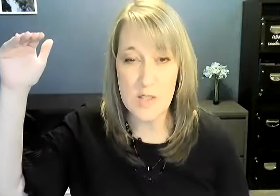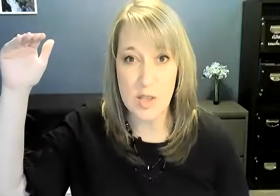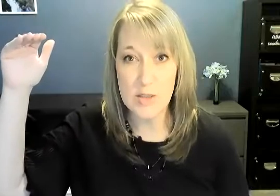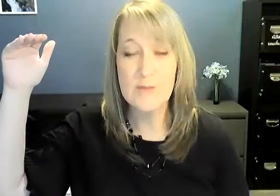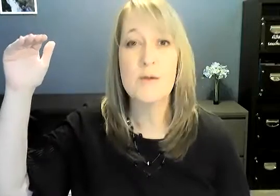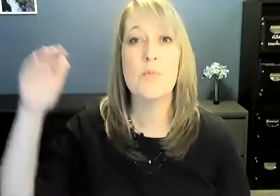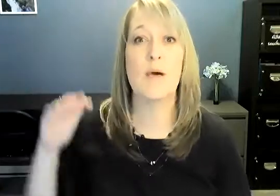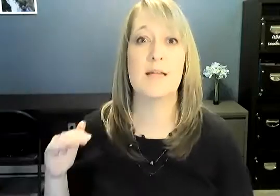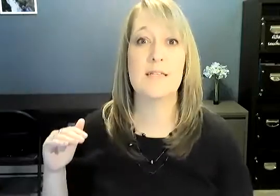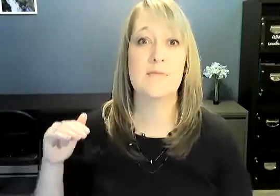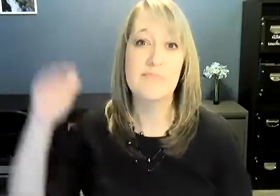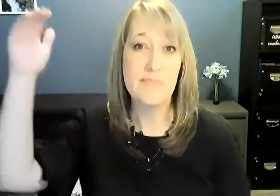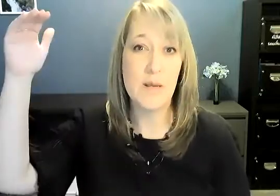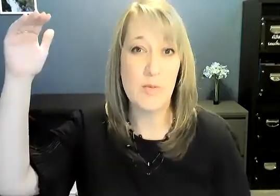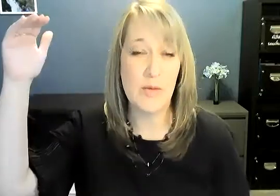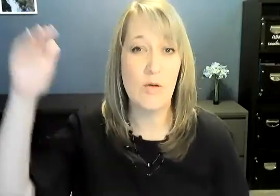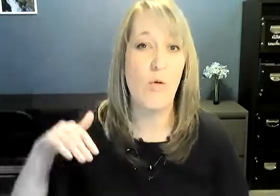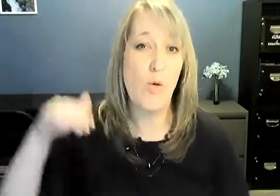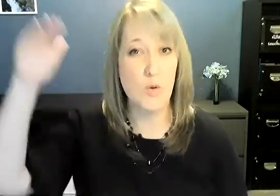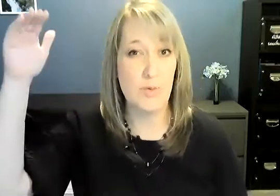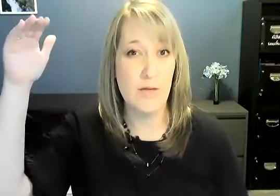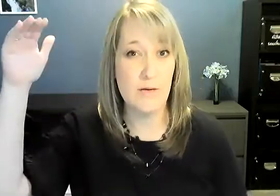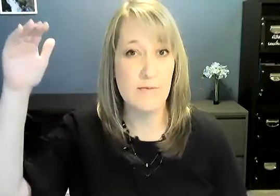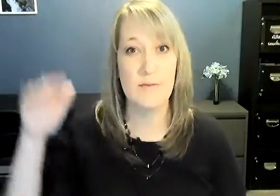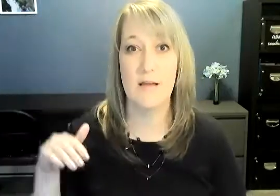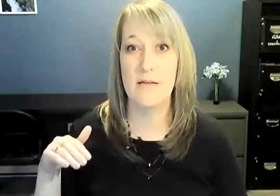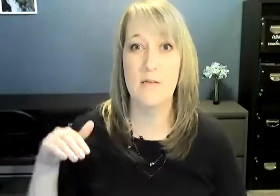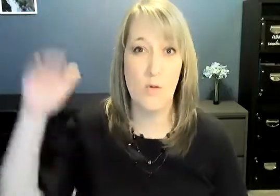taller, but big brother, older brother, okay, older.